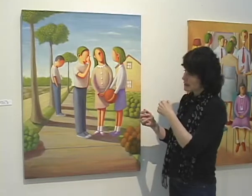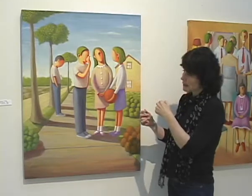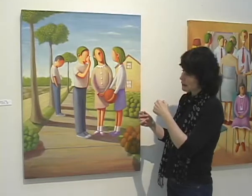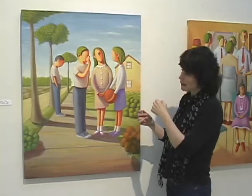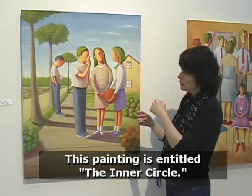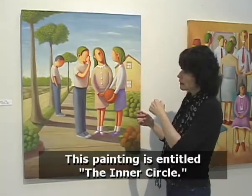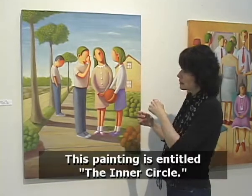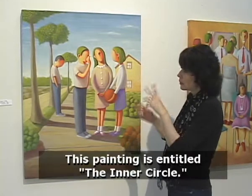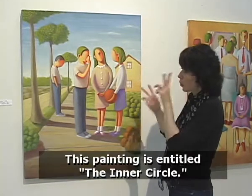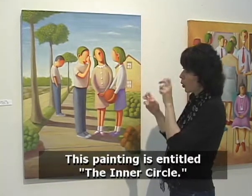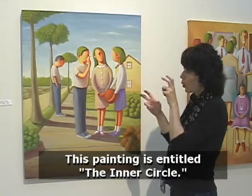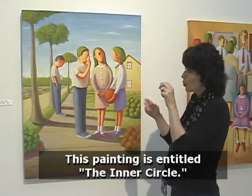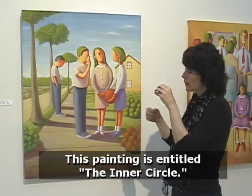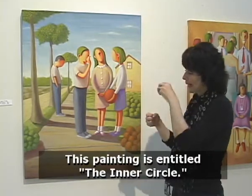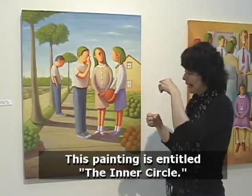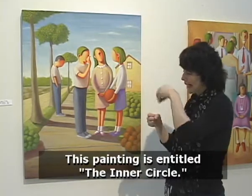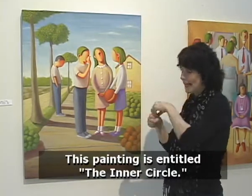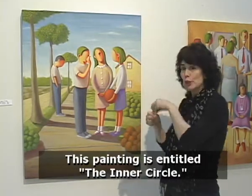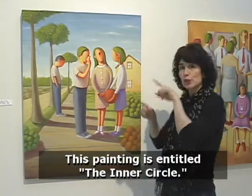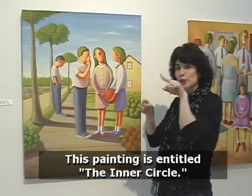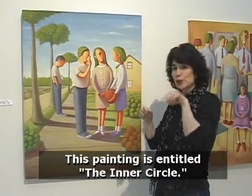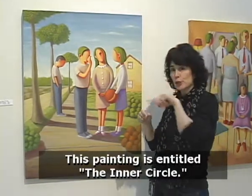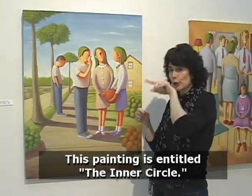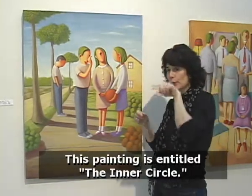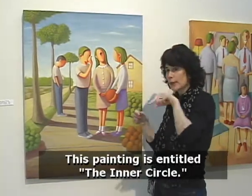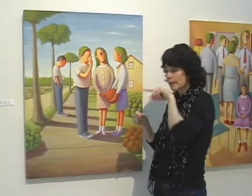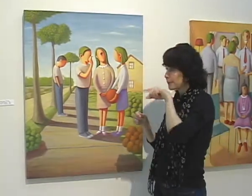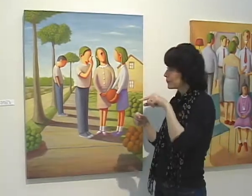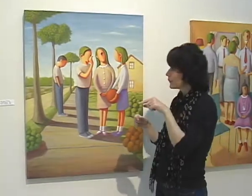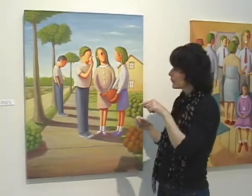This painting is entitled The Inner Circle.